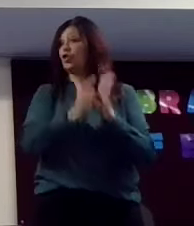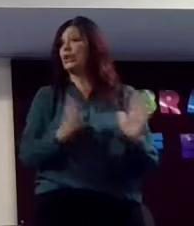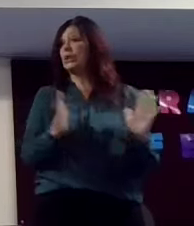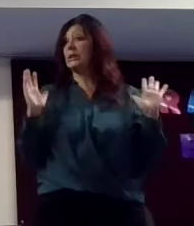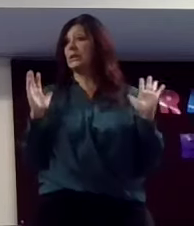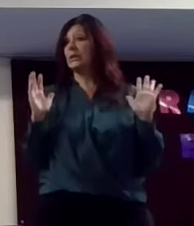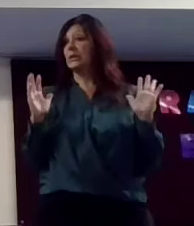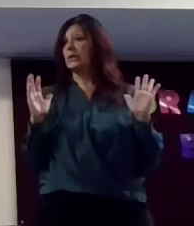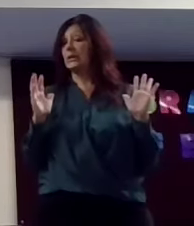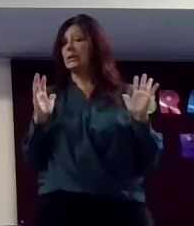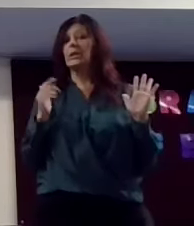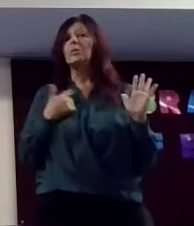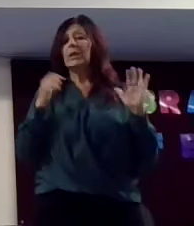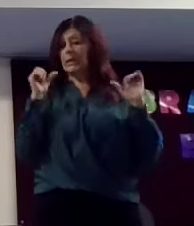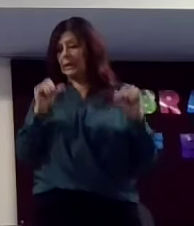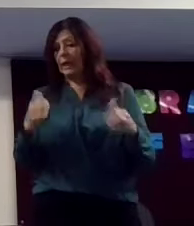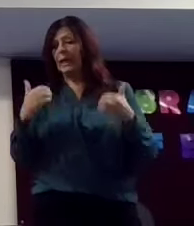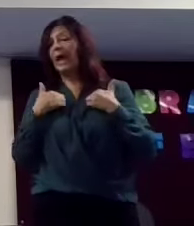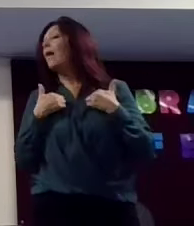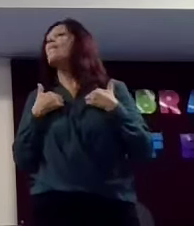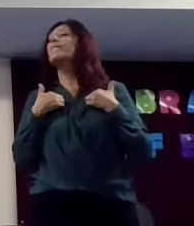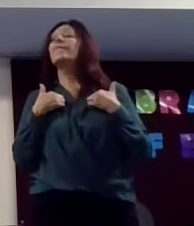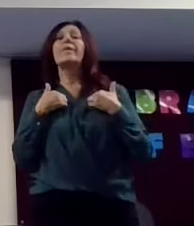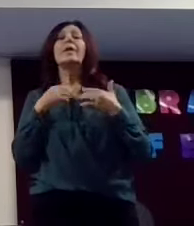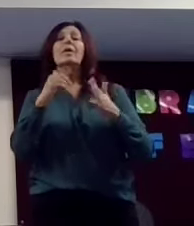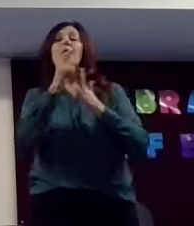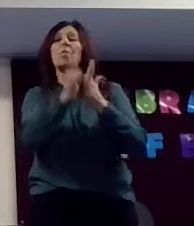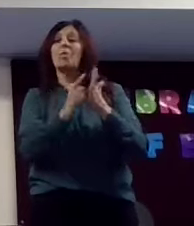attorneys. I think that we can have assigned counsel